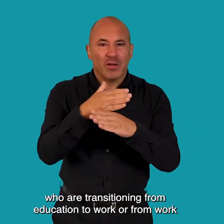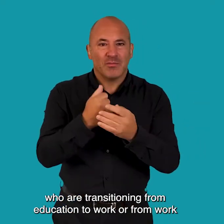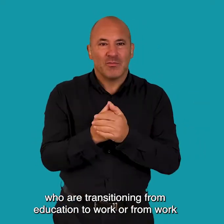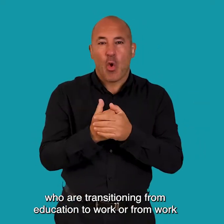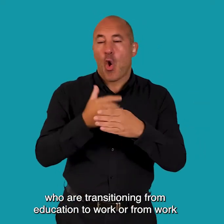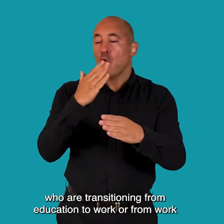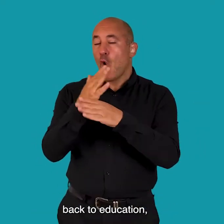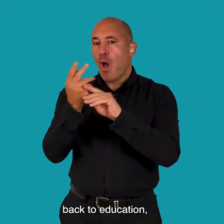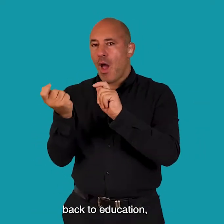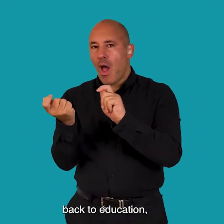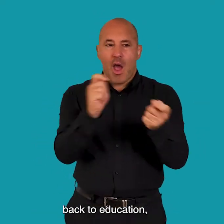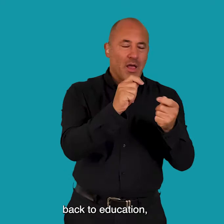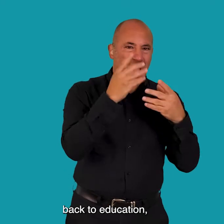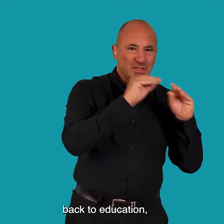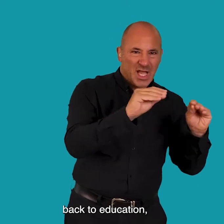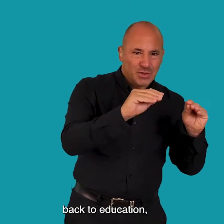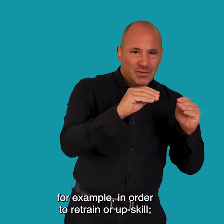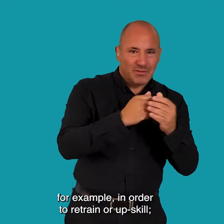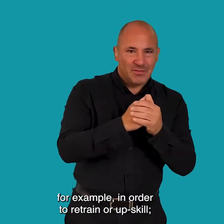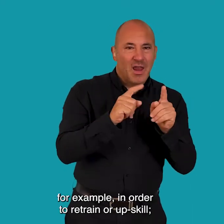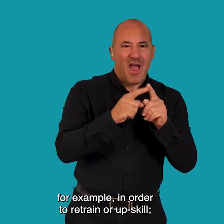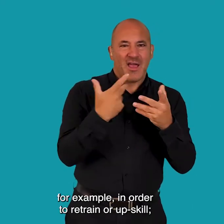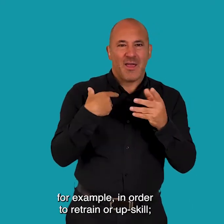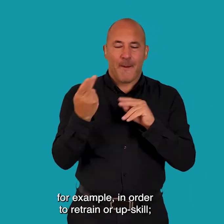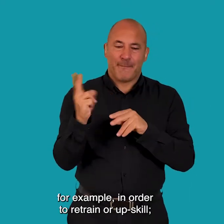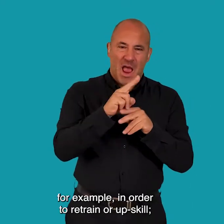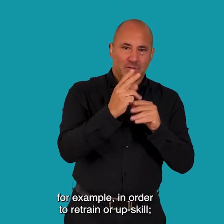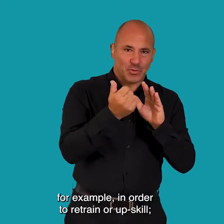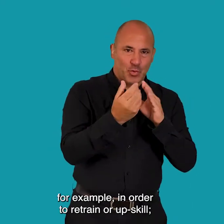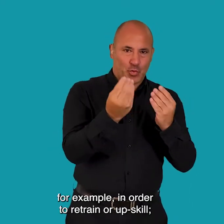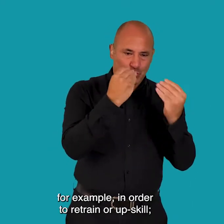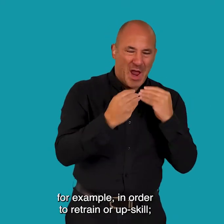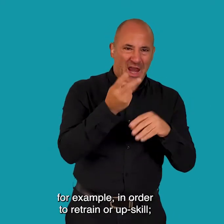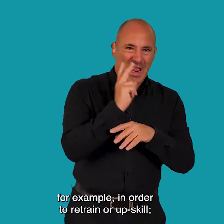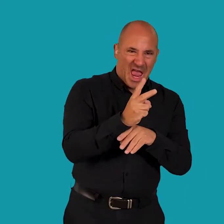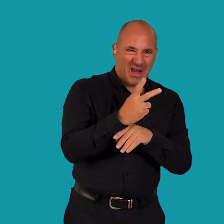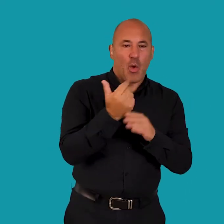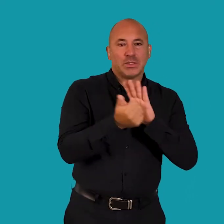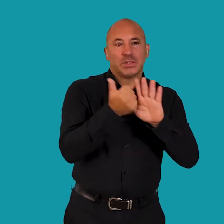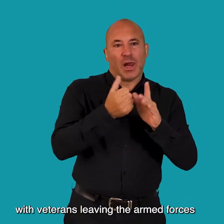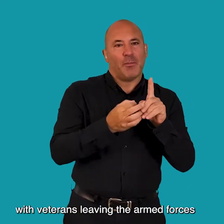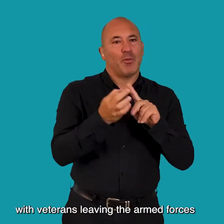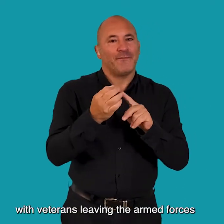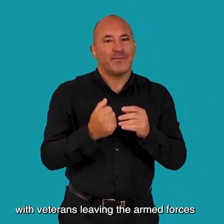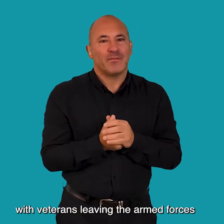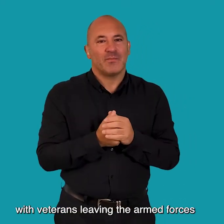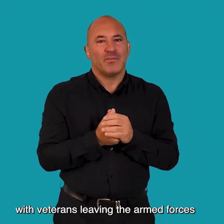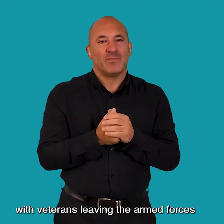from work back to education, for example in order to retrain or upskill, with veterans leaving the